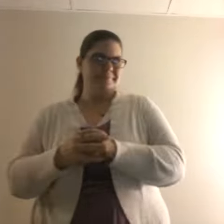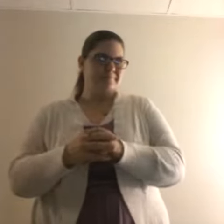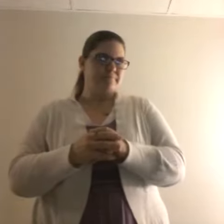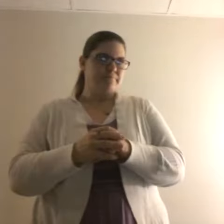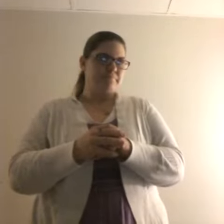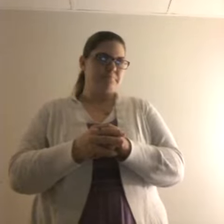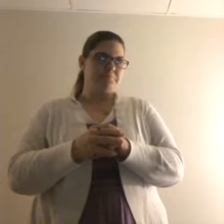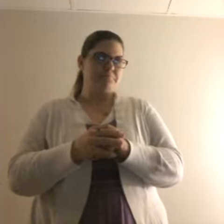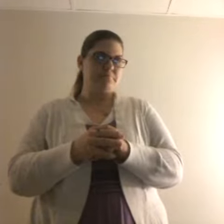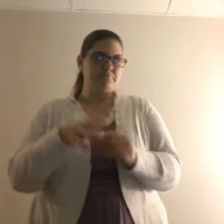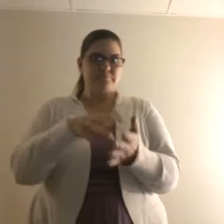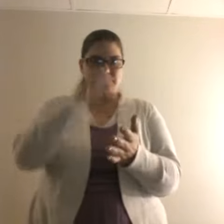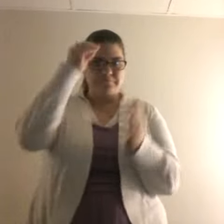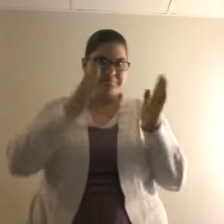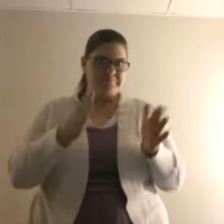how are they different?